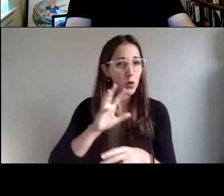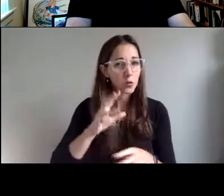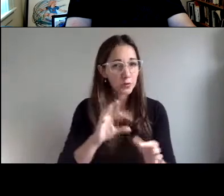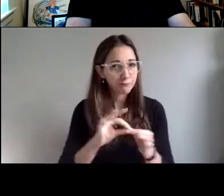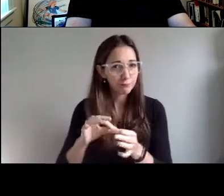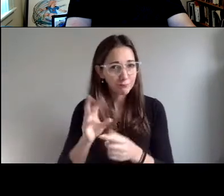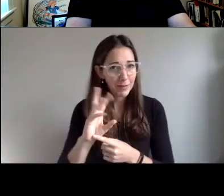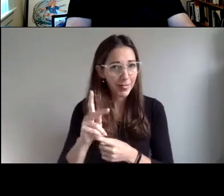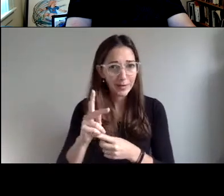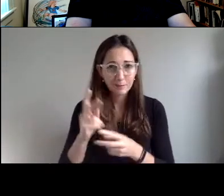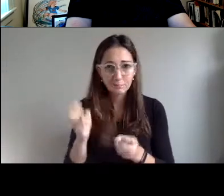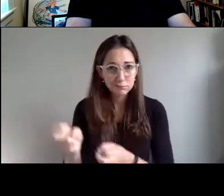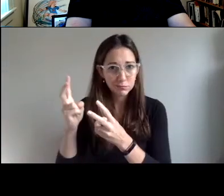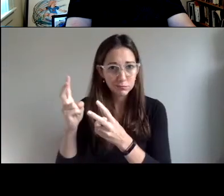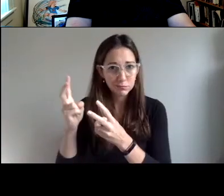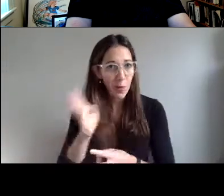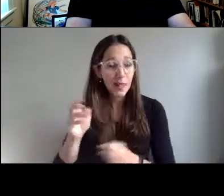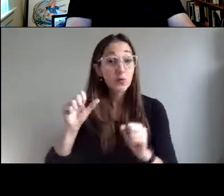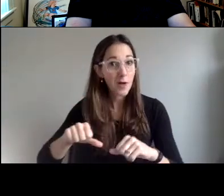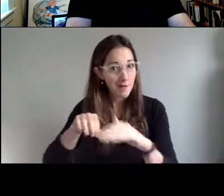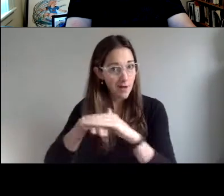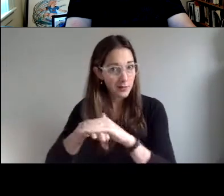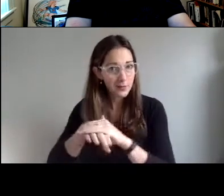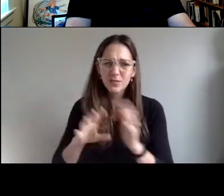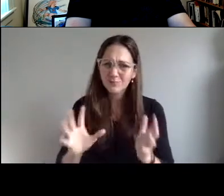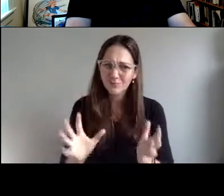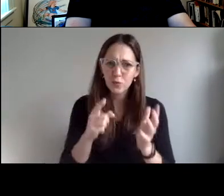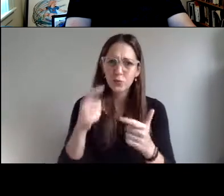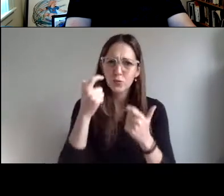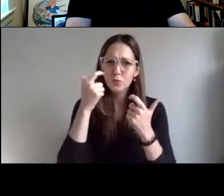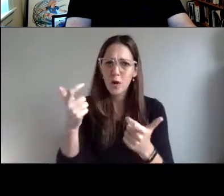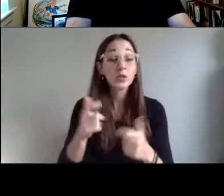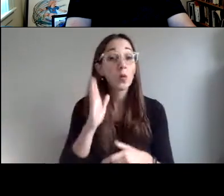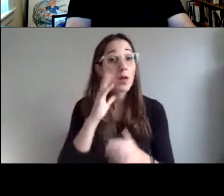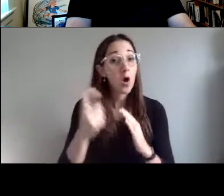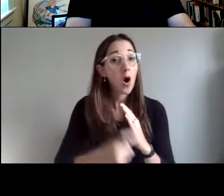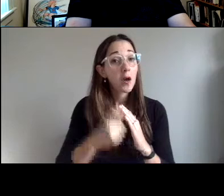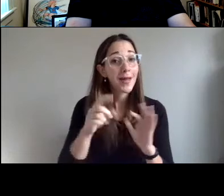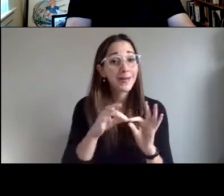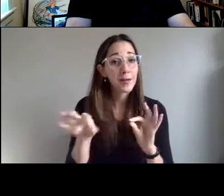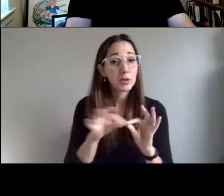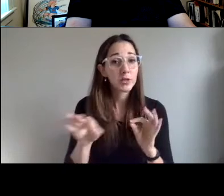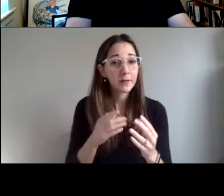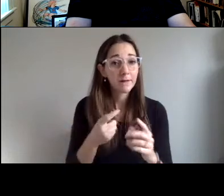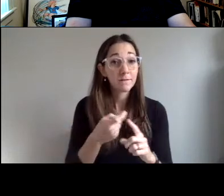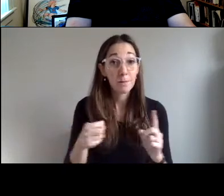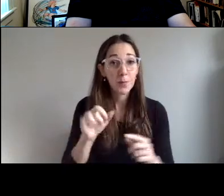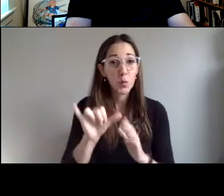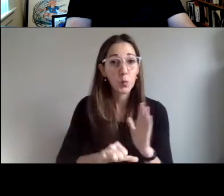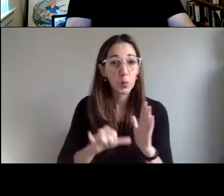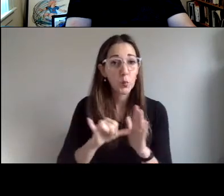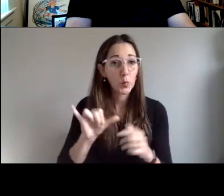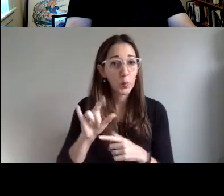They include the automatic YouTube captioning, so they're accessible. And what I enjoy most